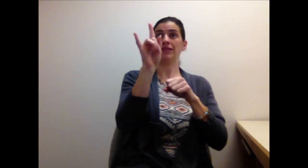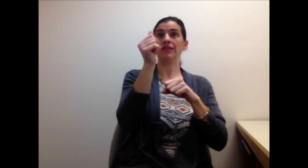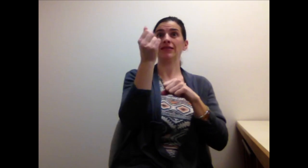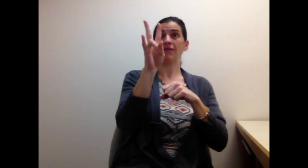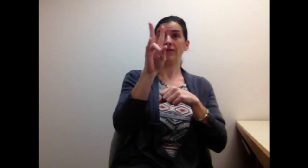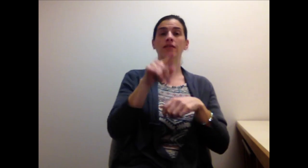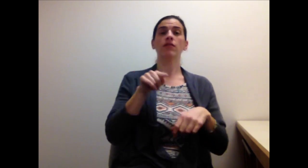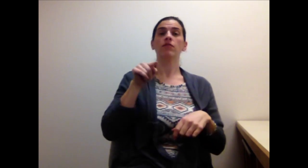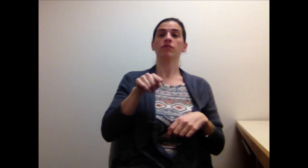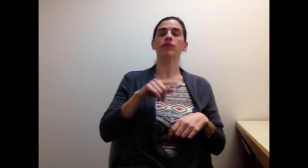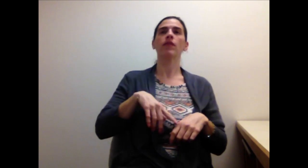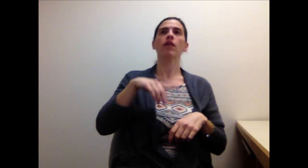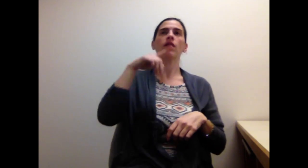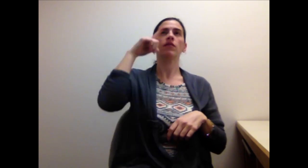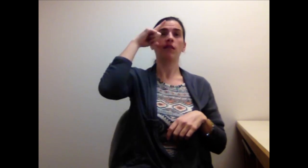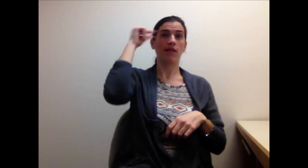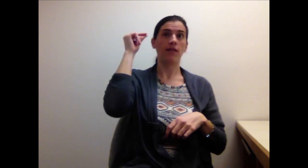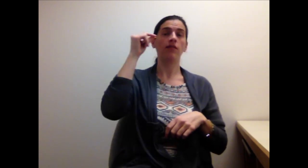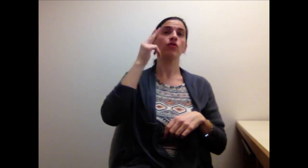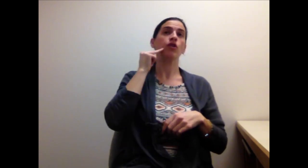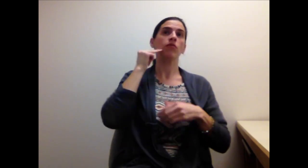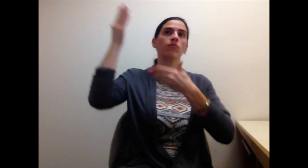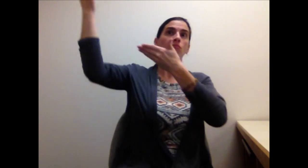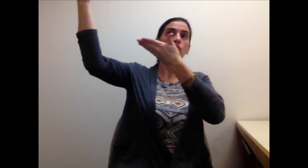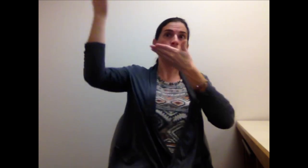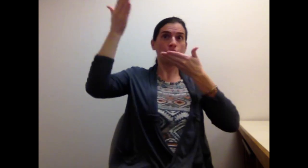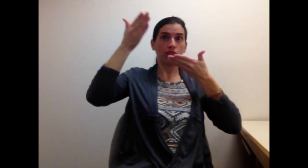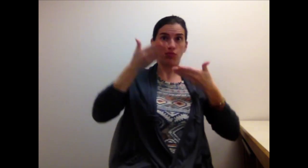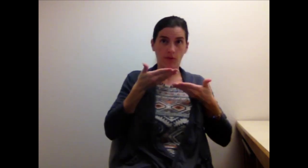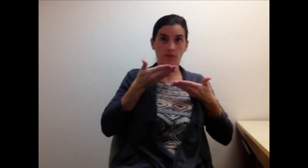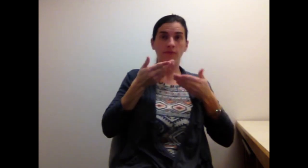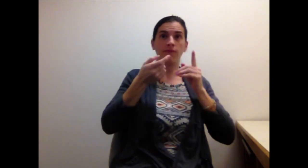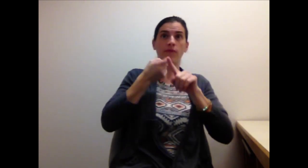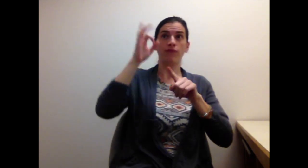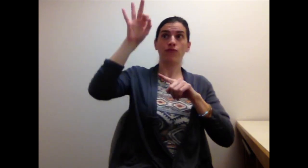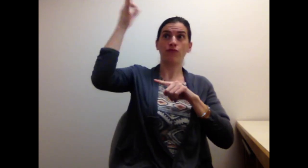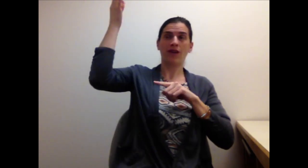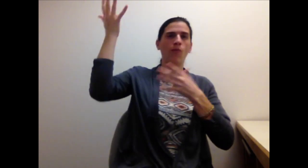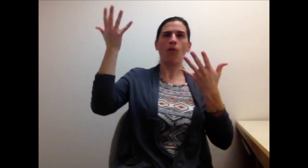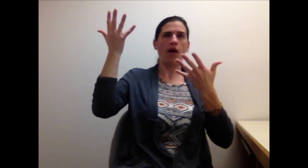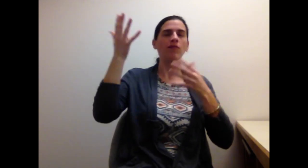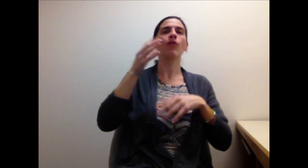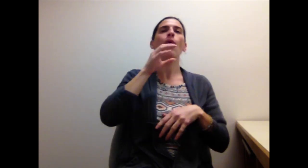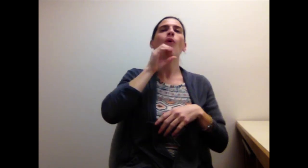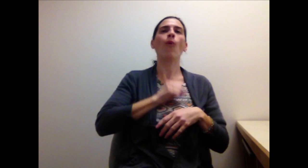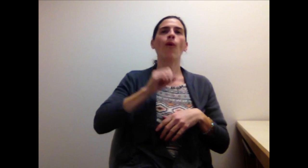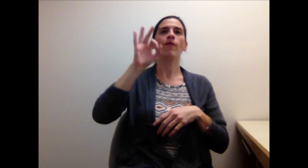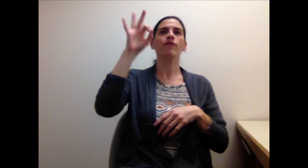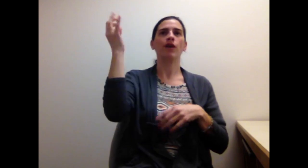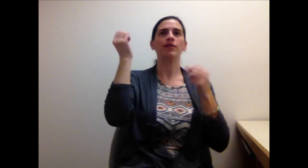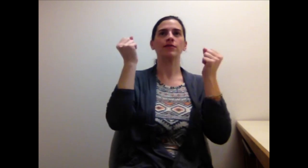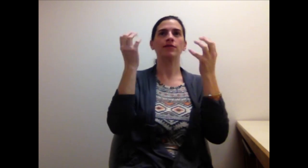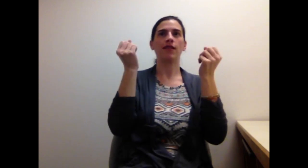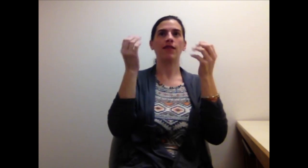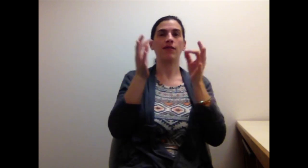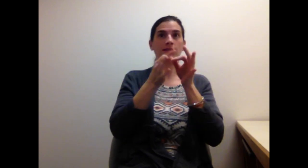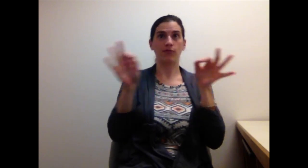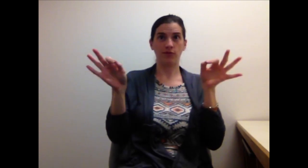In that year, 1817, two men by the name of Gallaudet and Clerc brought something from France, an old French